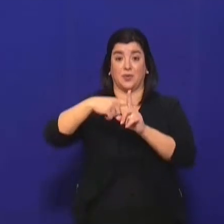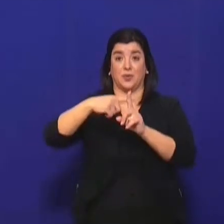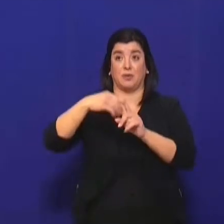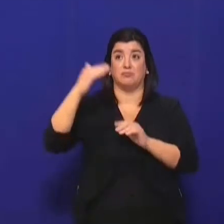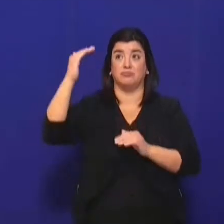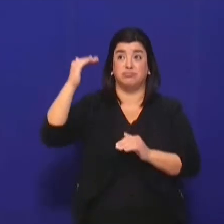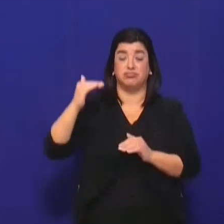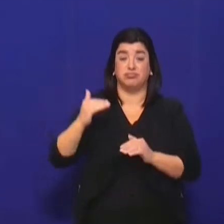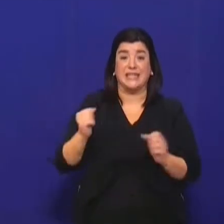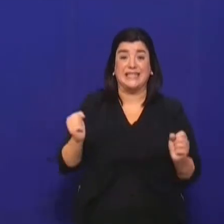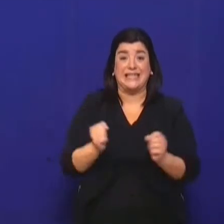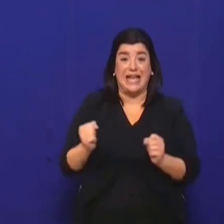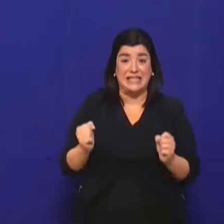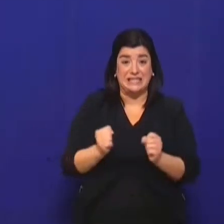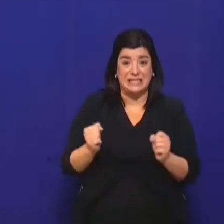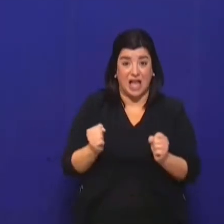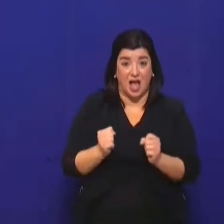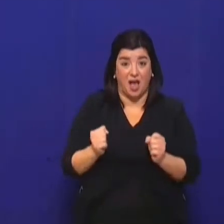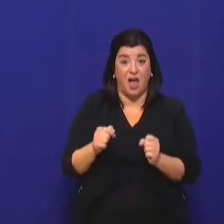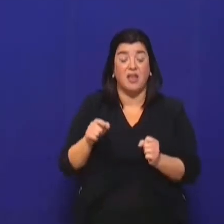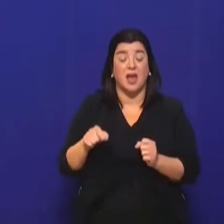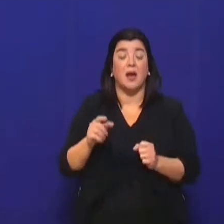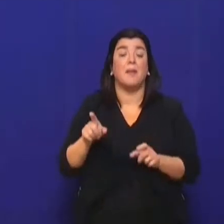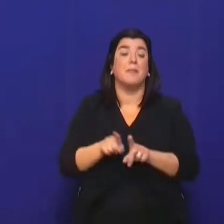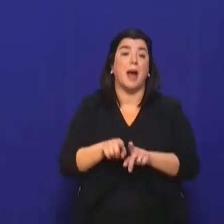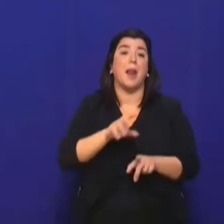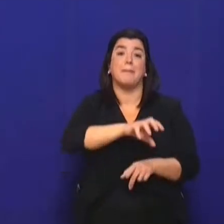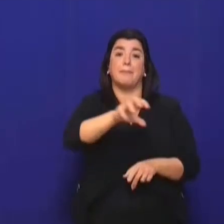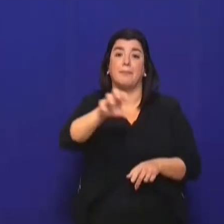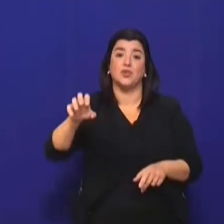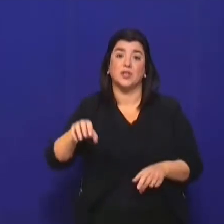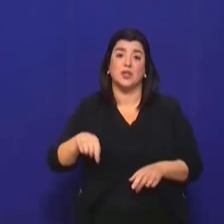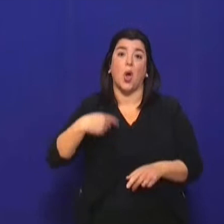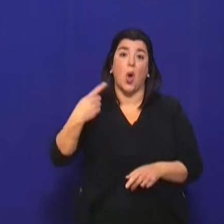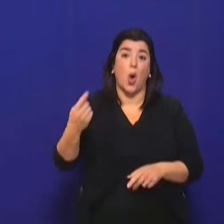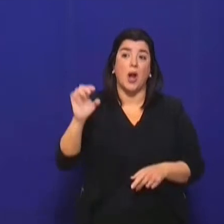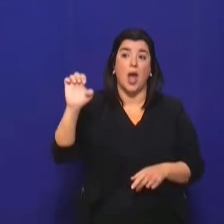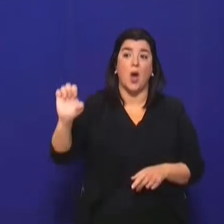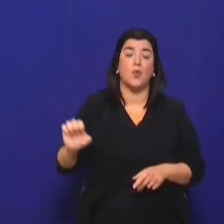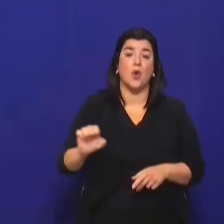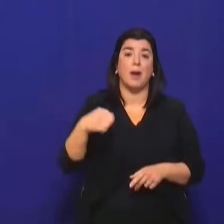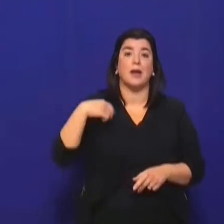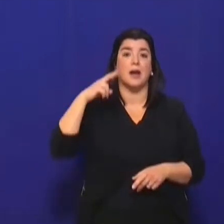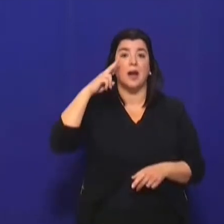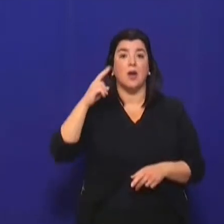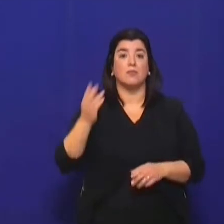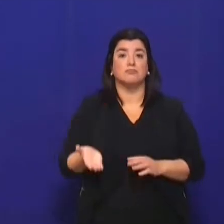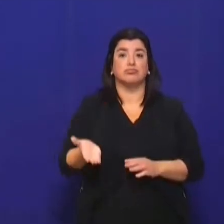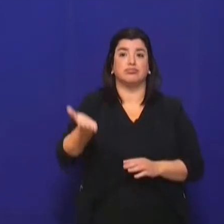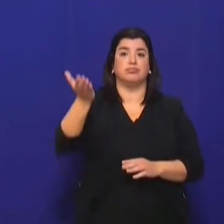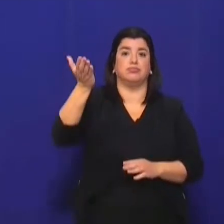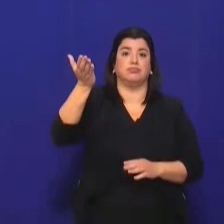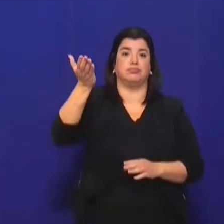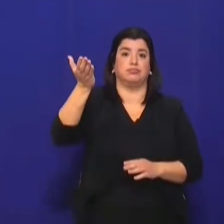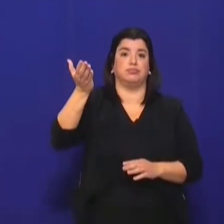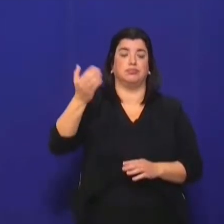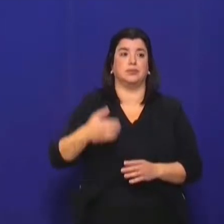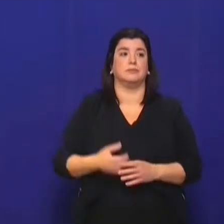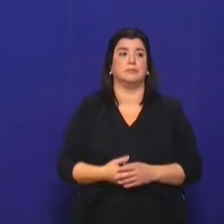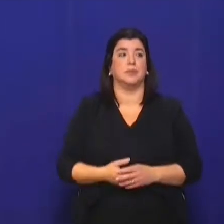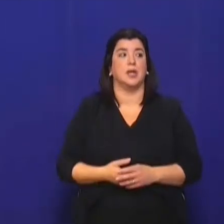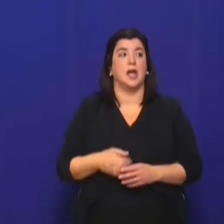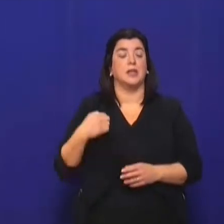ikollok iktar kesħa bħal pajjiżi oħrajn fl-Ewropa rajna wkoll iż-żieda. Ġi bħalissa aħna qegħdin nagħmlu